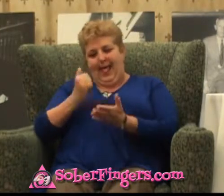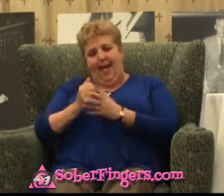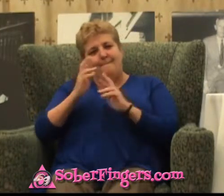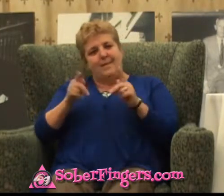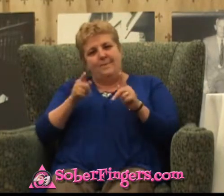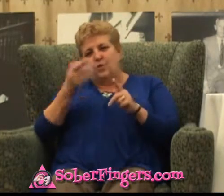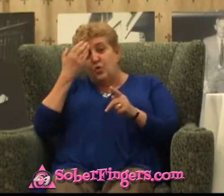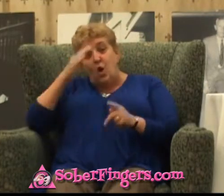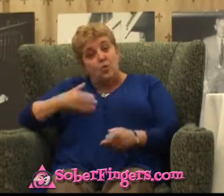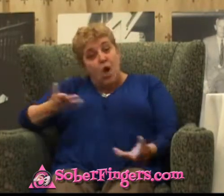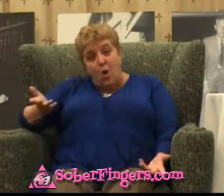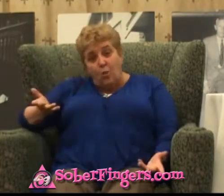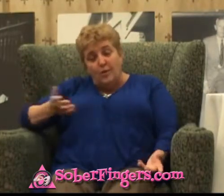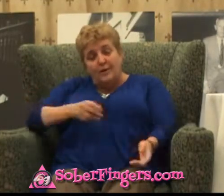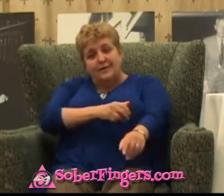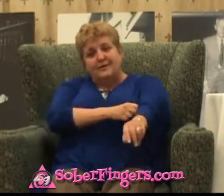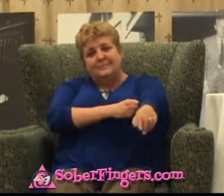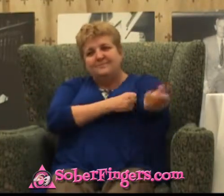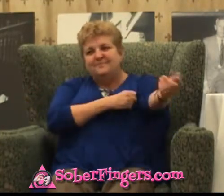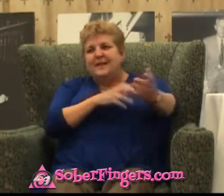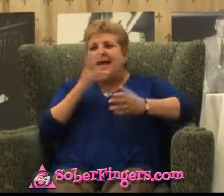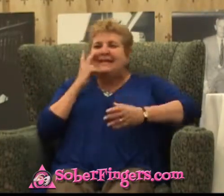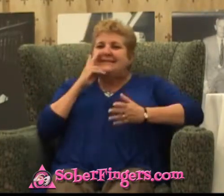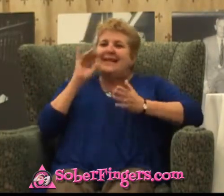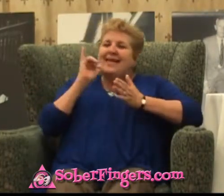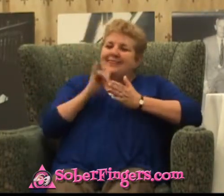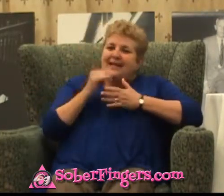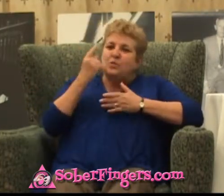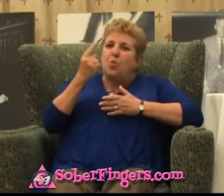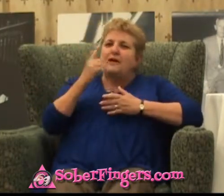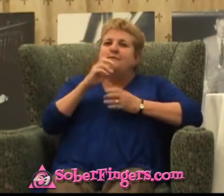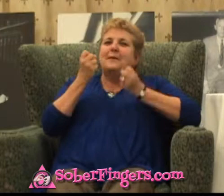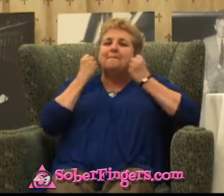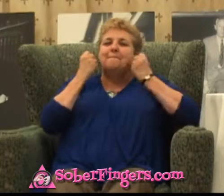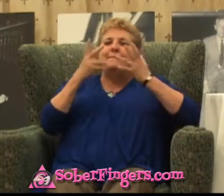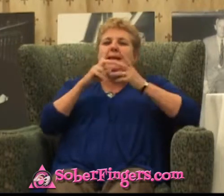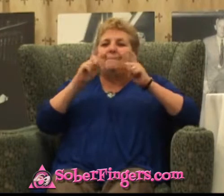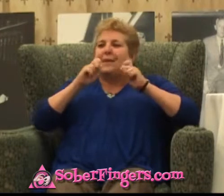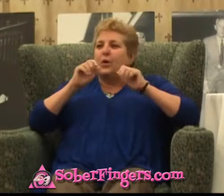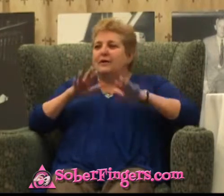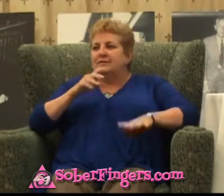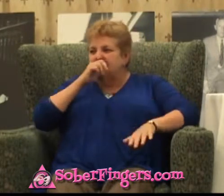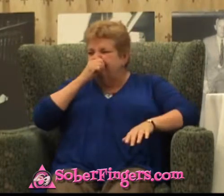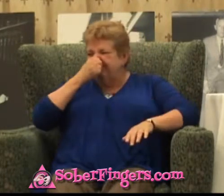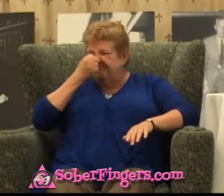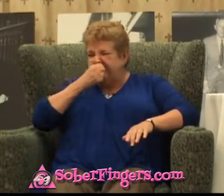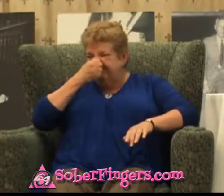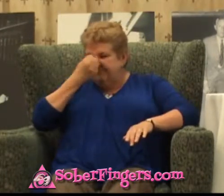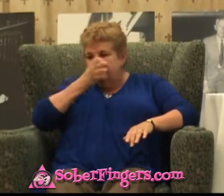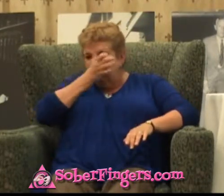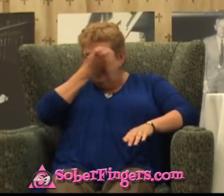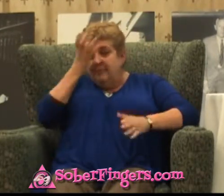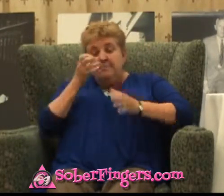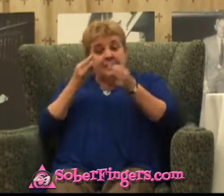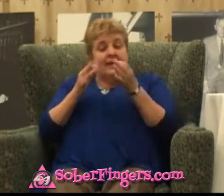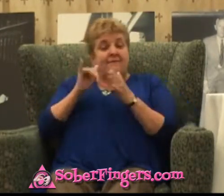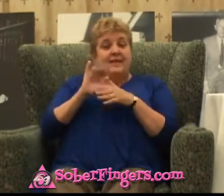know. See, that's just one of the many miracles. And if that was all I've ever been given from the rooms of